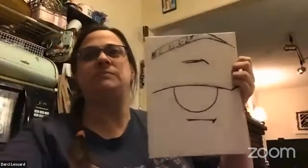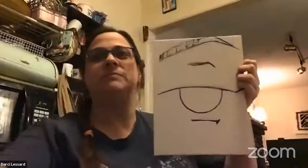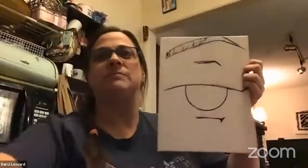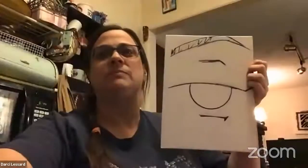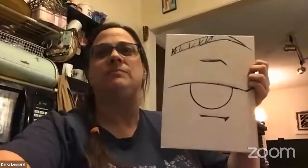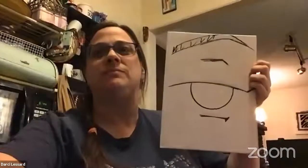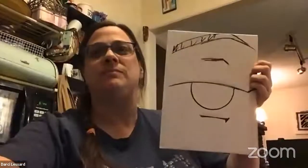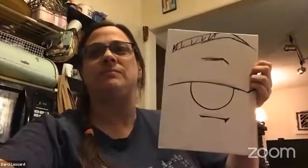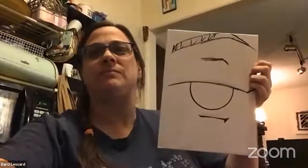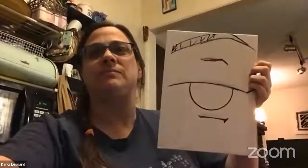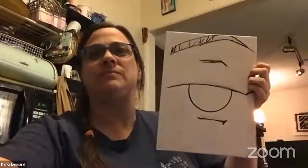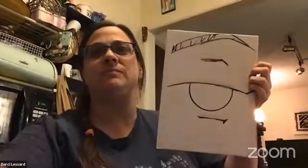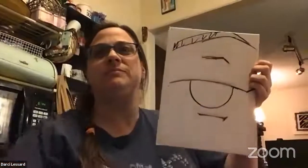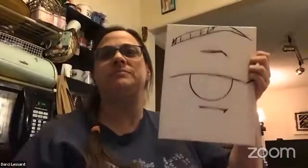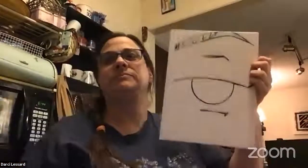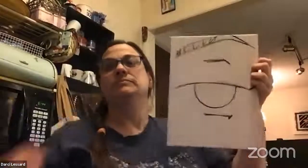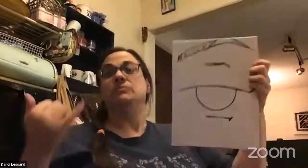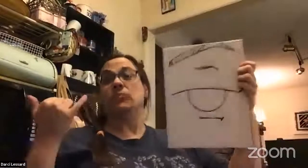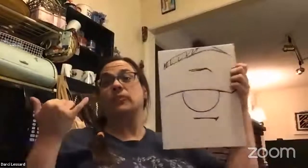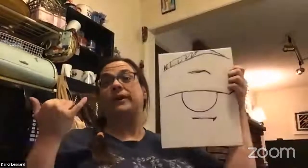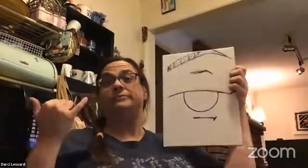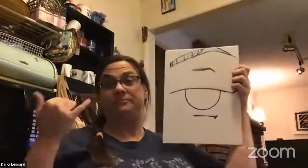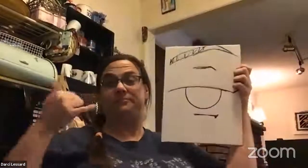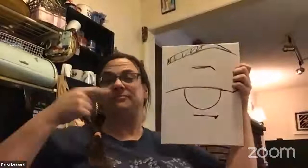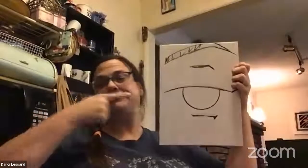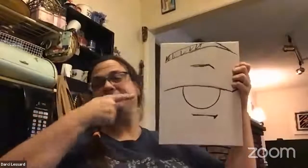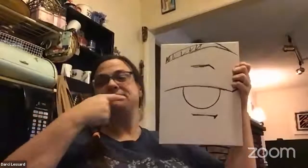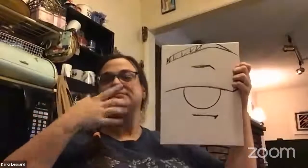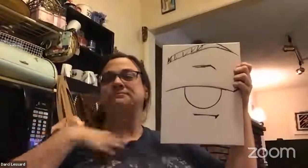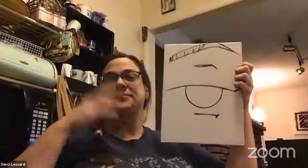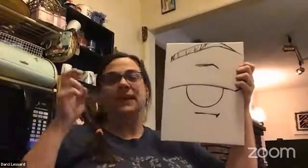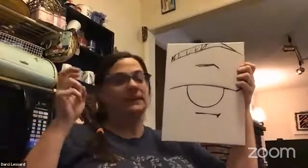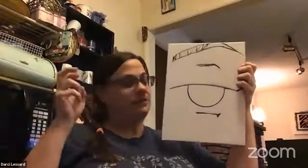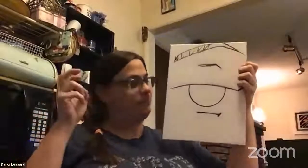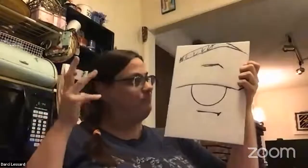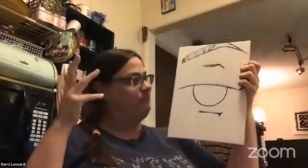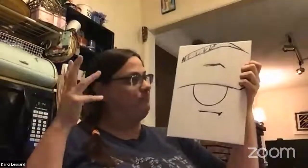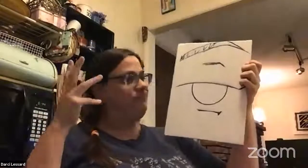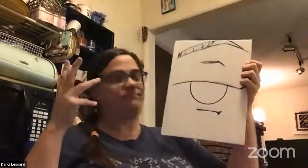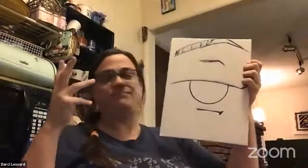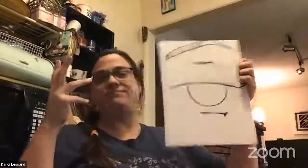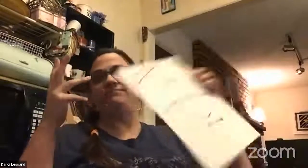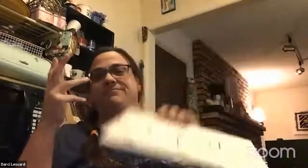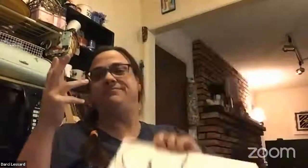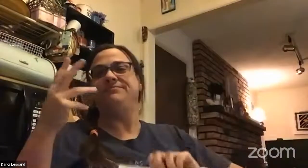the inspiration that I came up with. I'm not sure if you can recognize the eye. So currently,